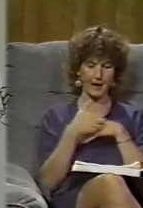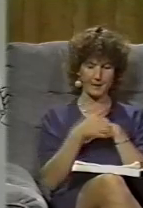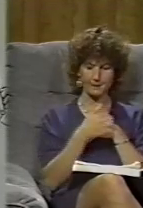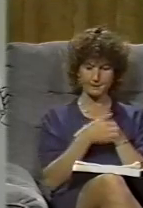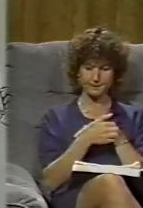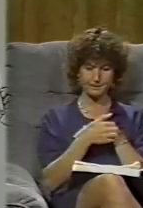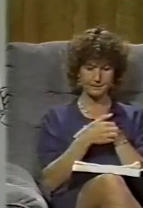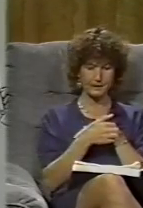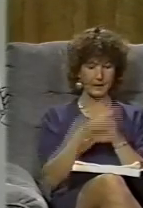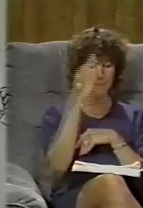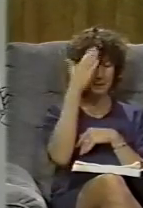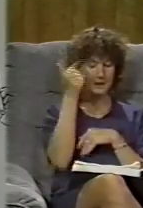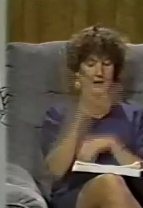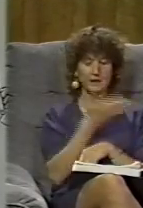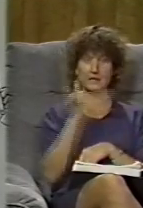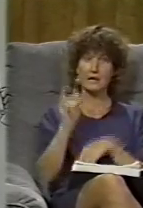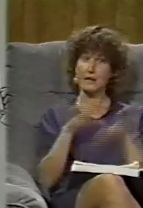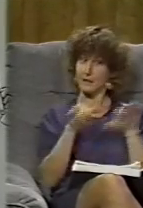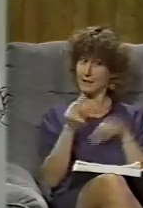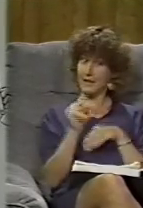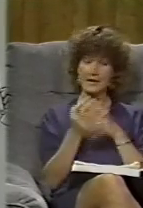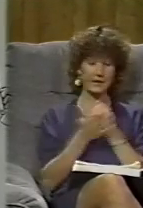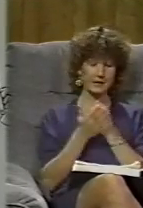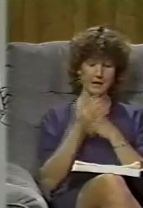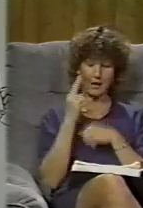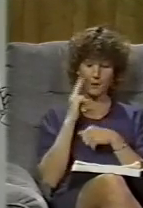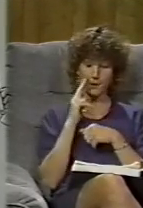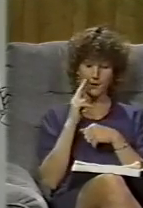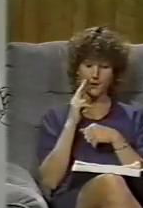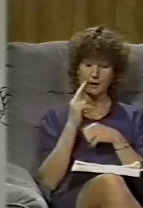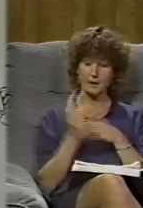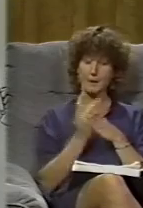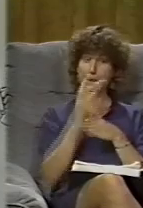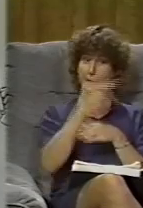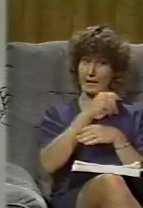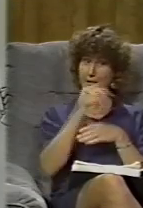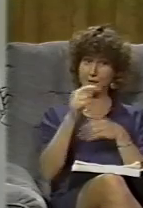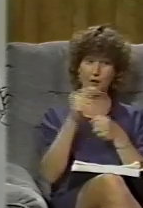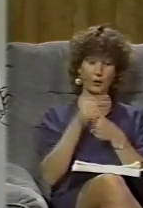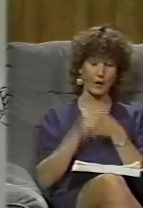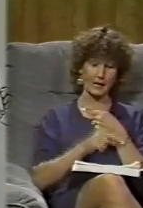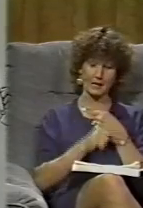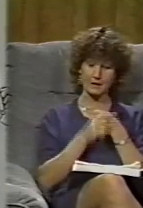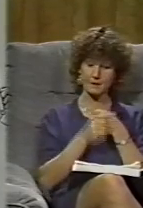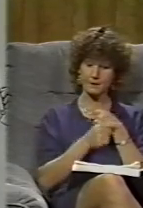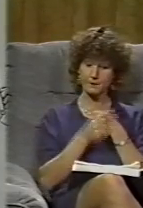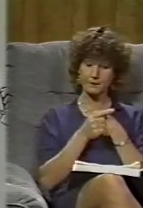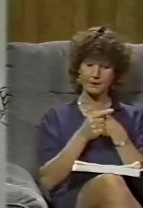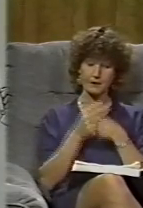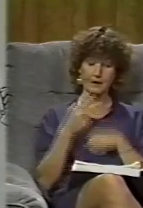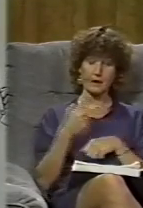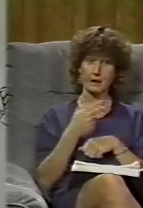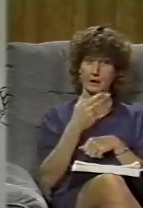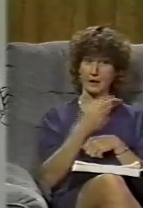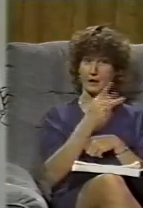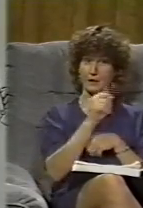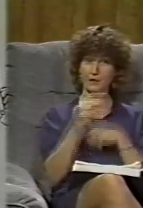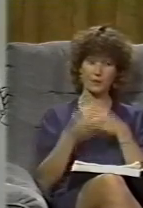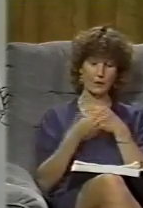bread because they didn't help her plant the grain, cut the